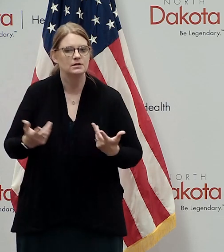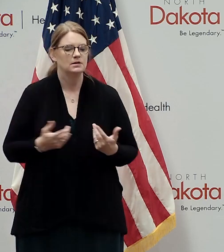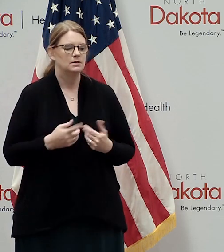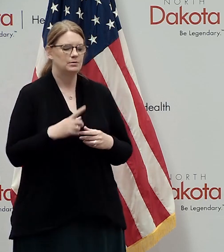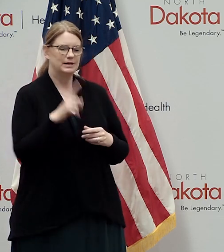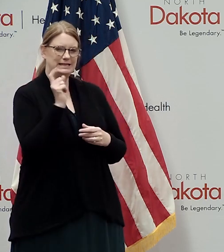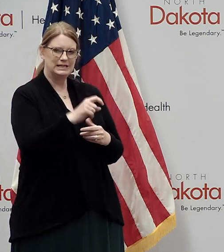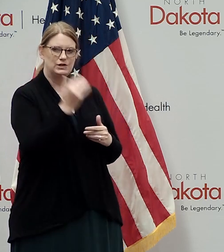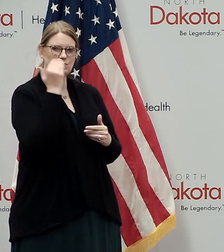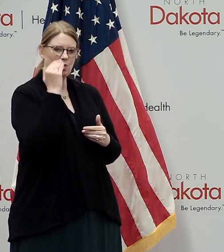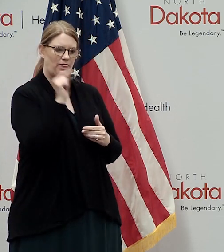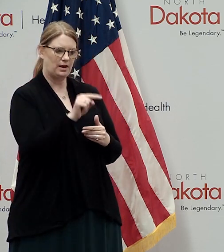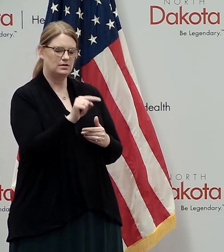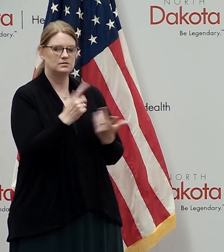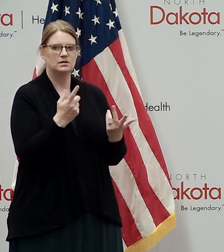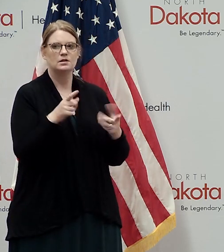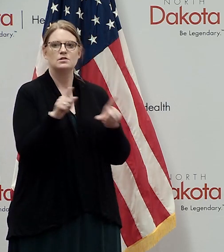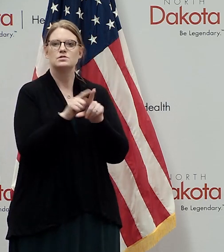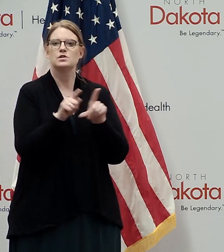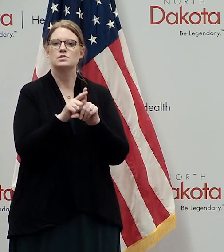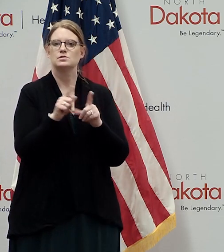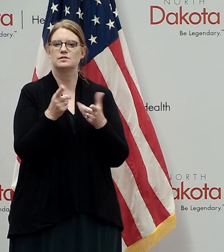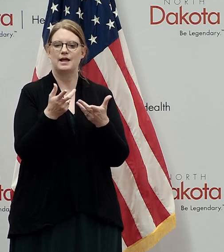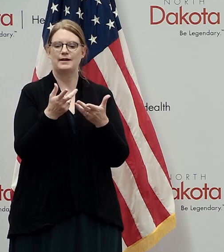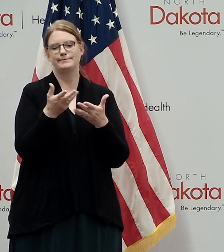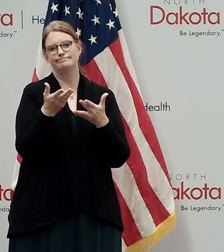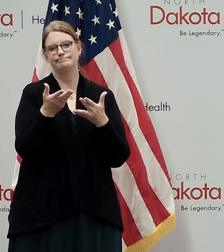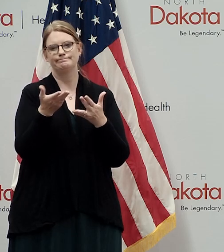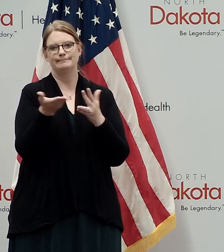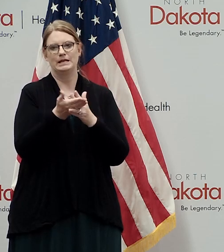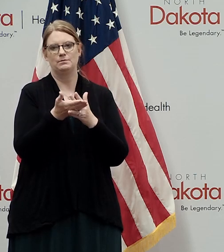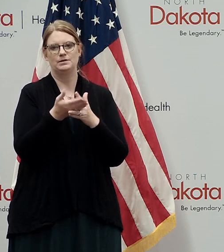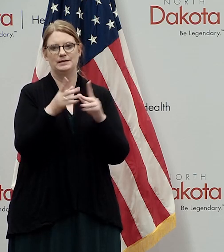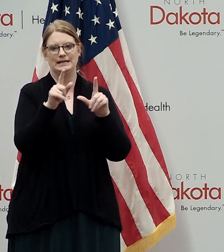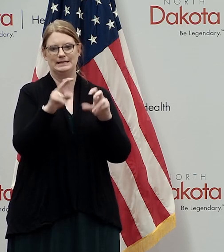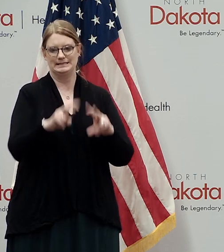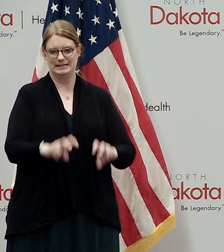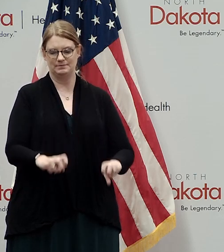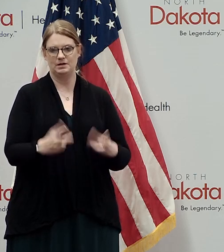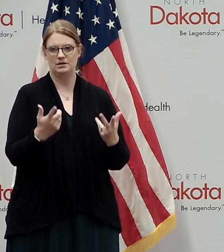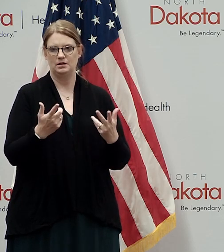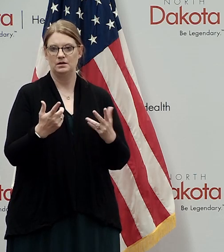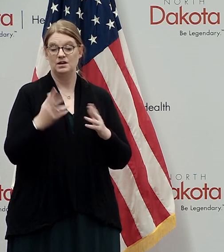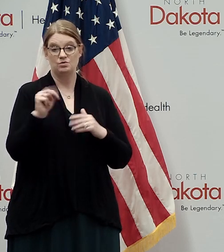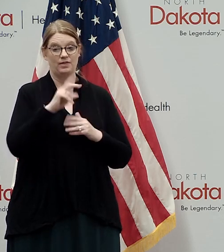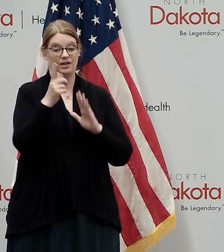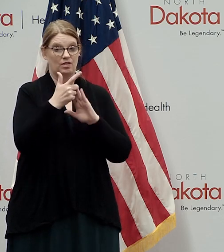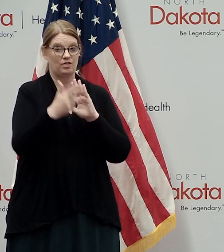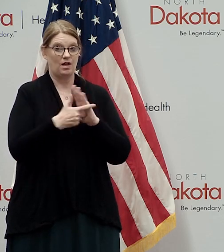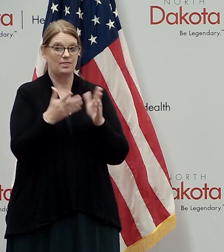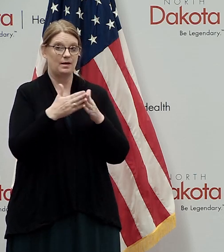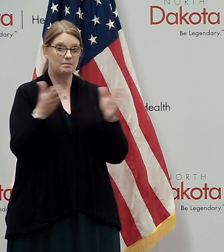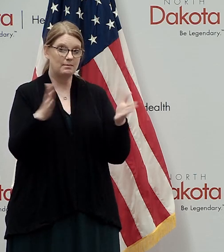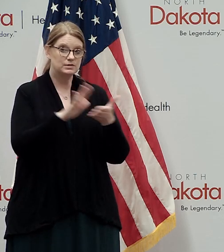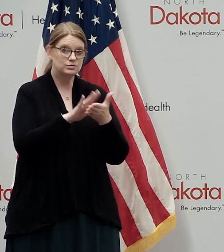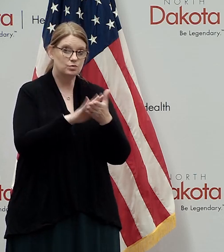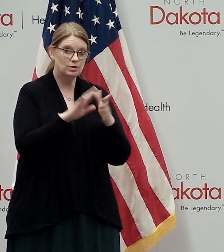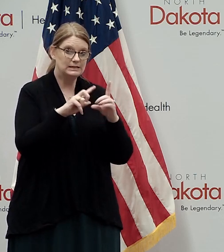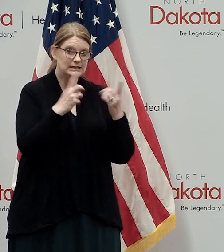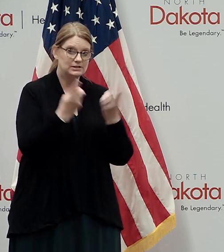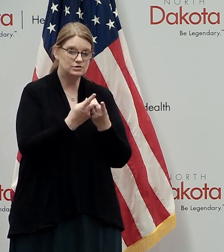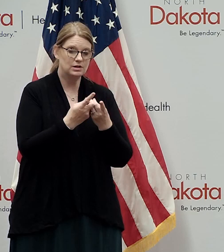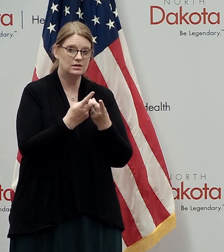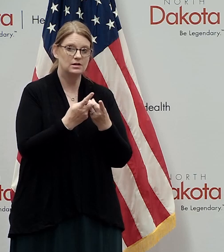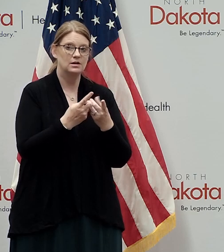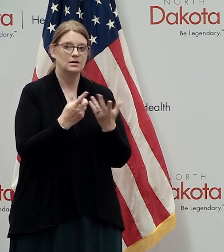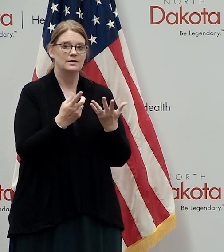There are interim assessments in North Dakota. North Dakota law actually requires that every school district, public school district,